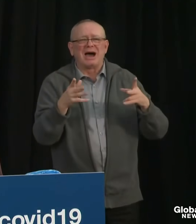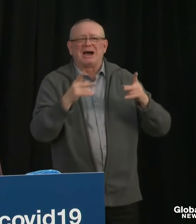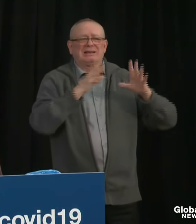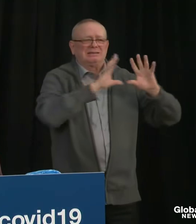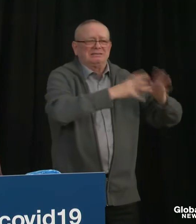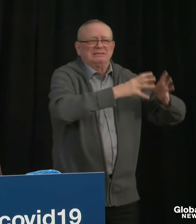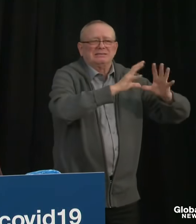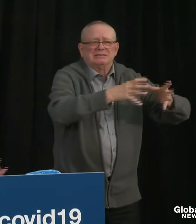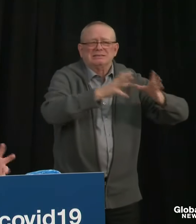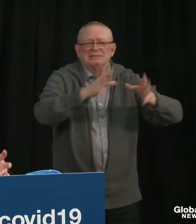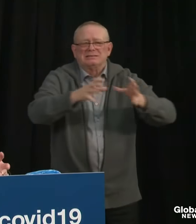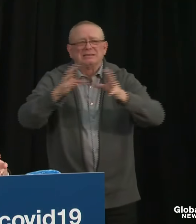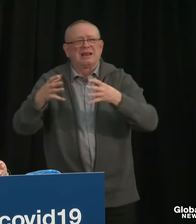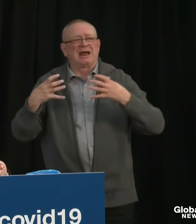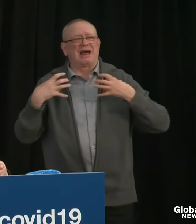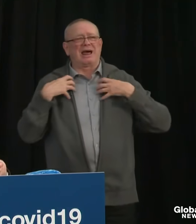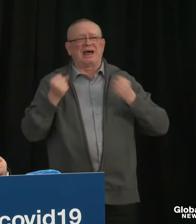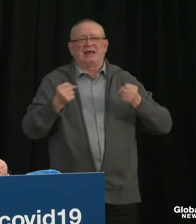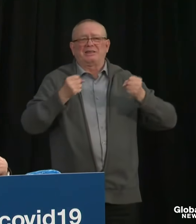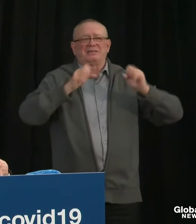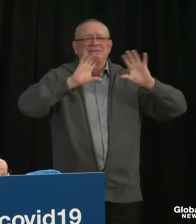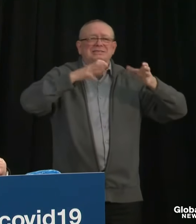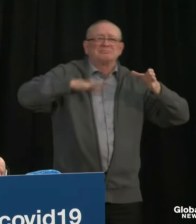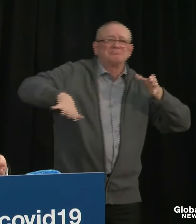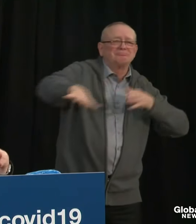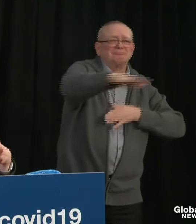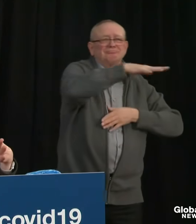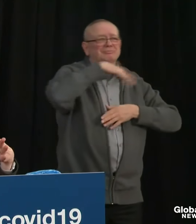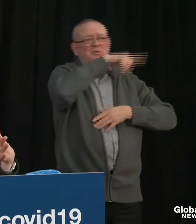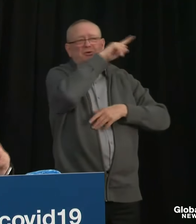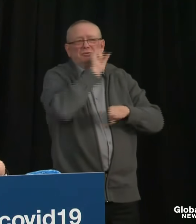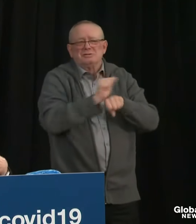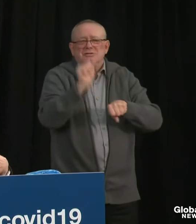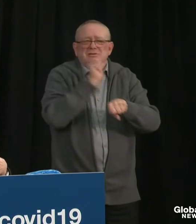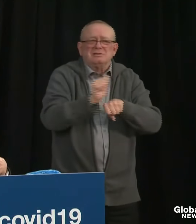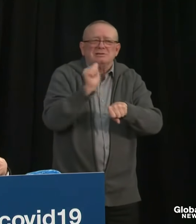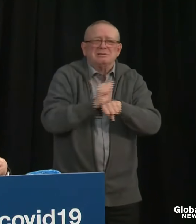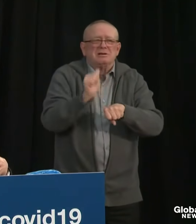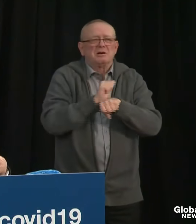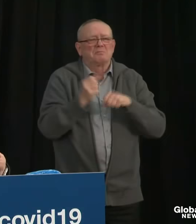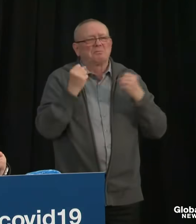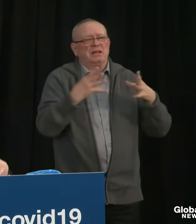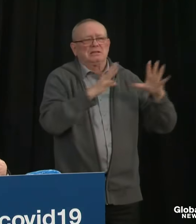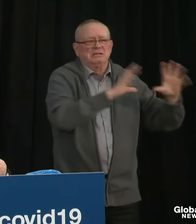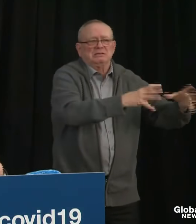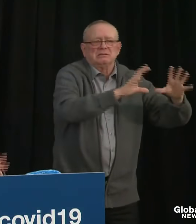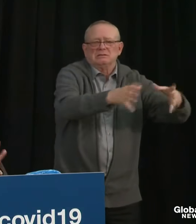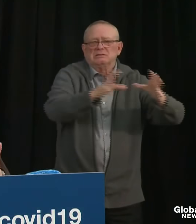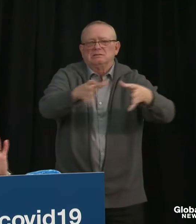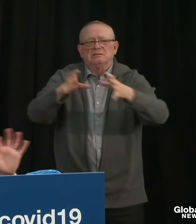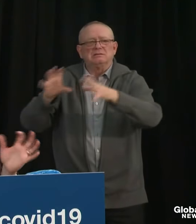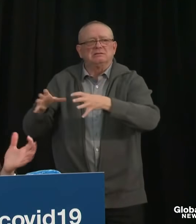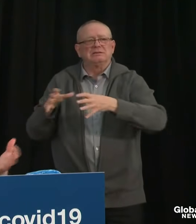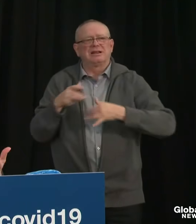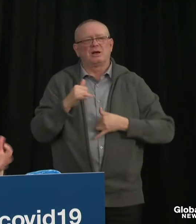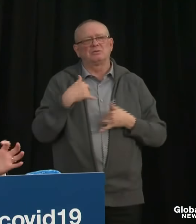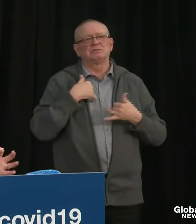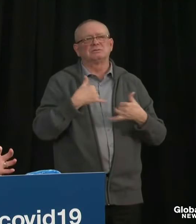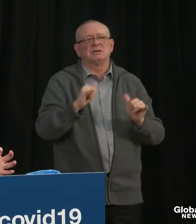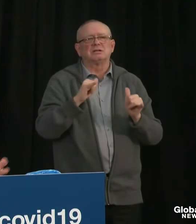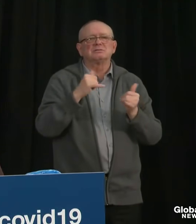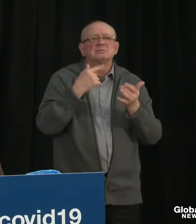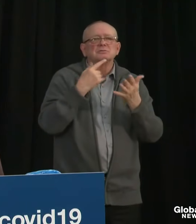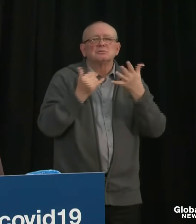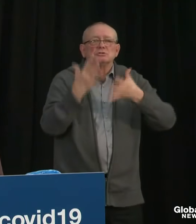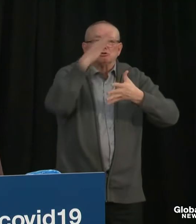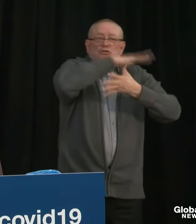services who are not part of that first phase simply because it, again, is focusing on those at that highest risk and those immediately